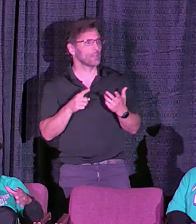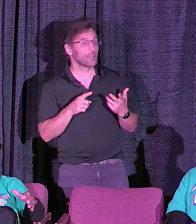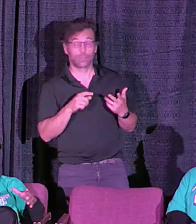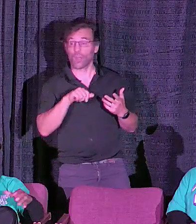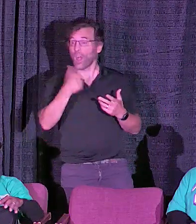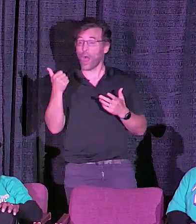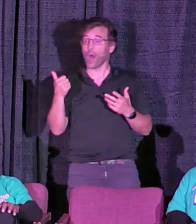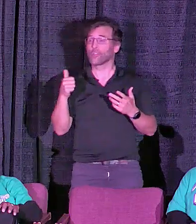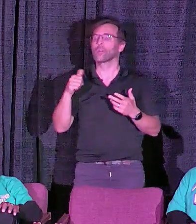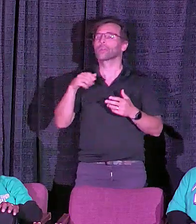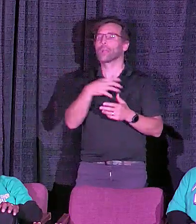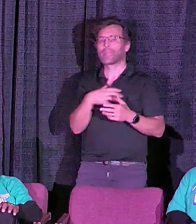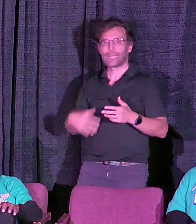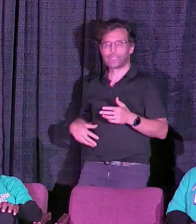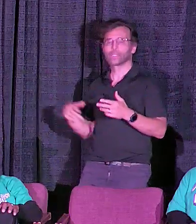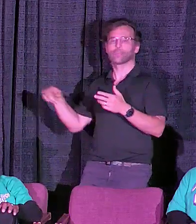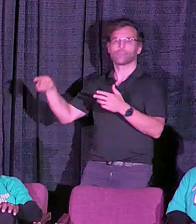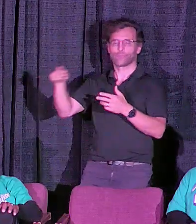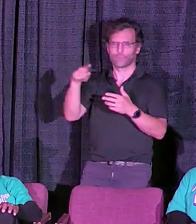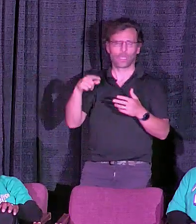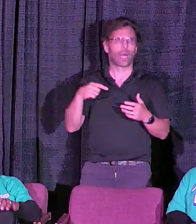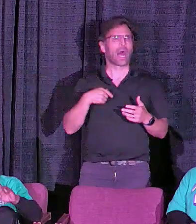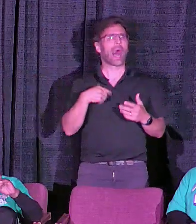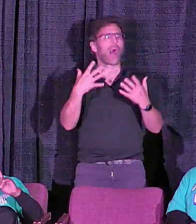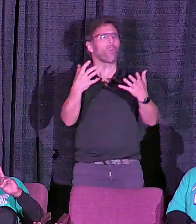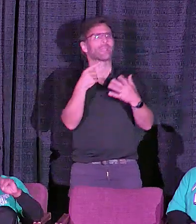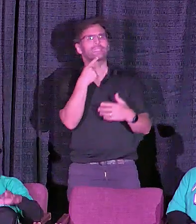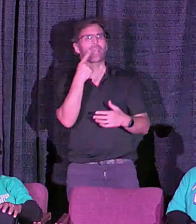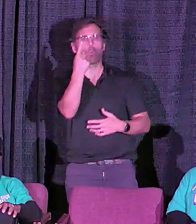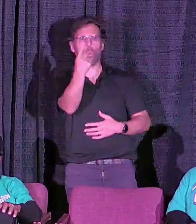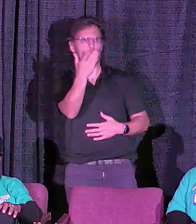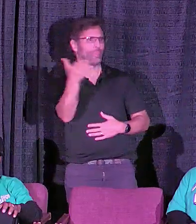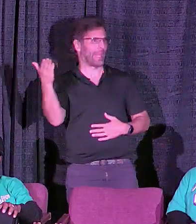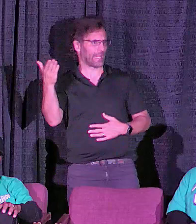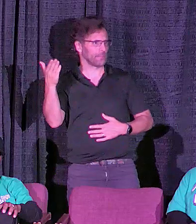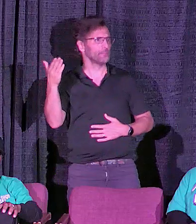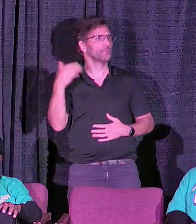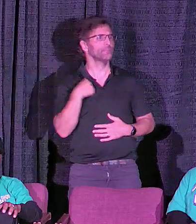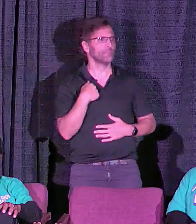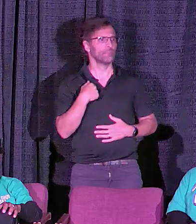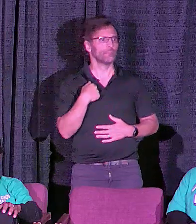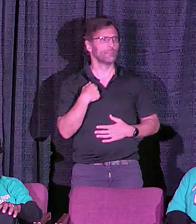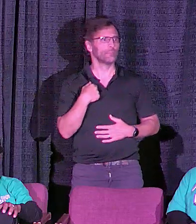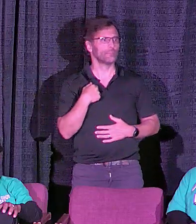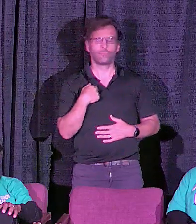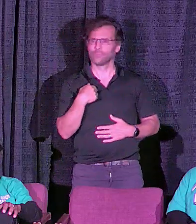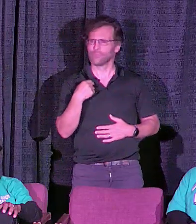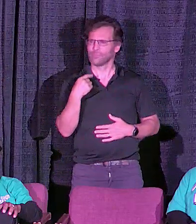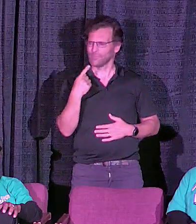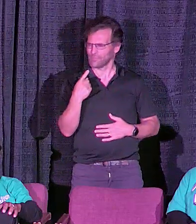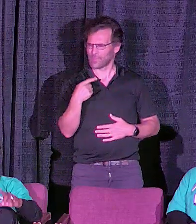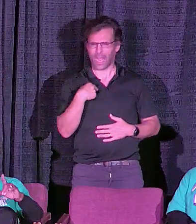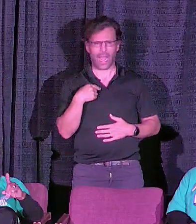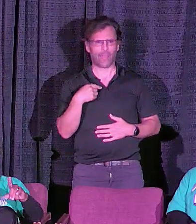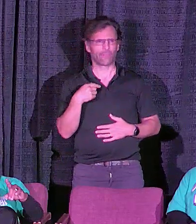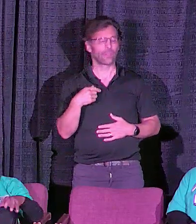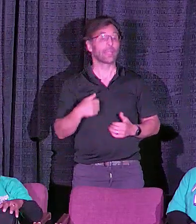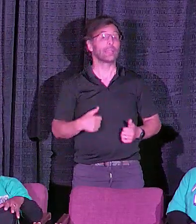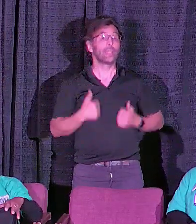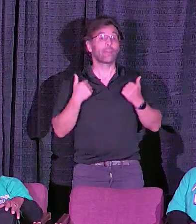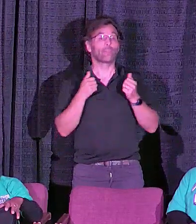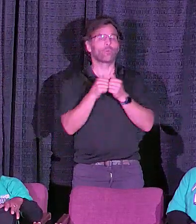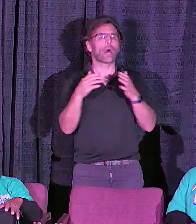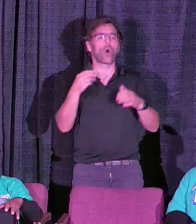and other little committees. But I'd just like to say this. In the last, I've been homeless for 11